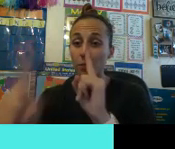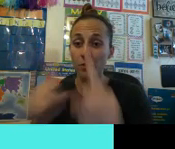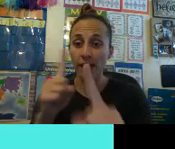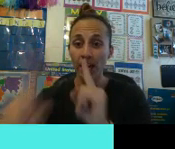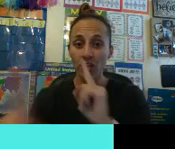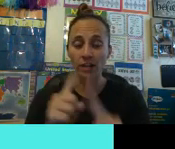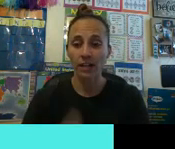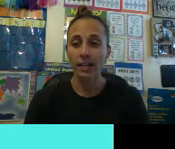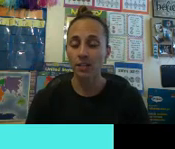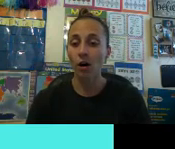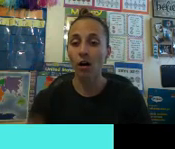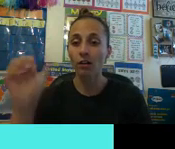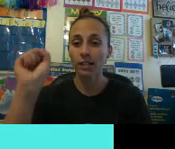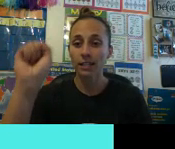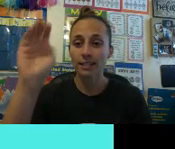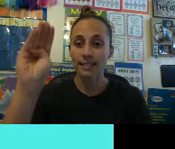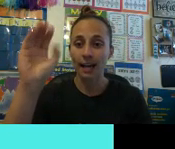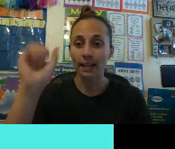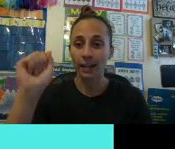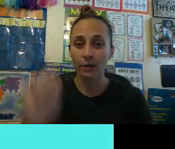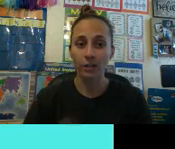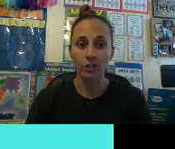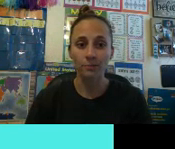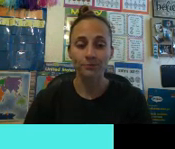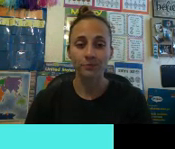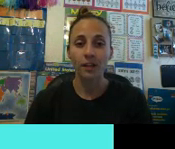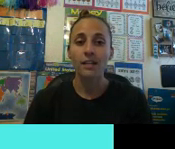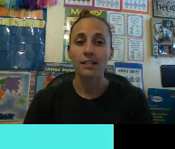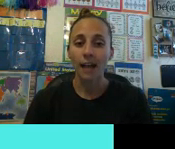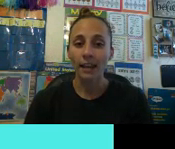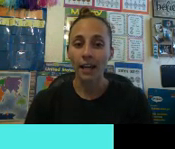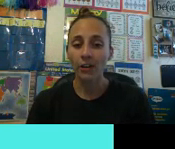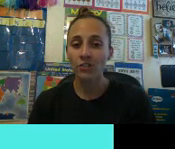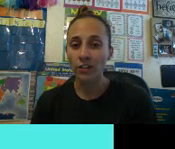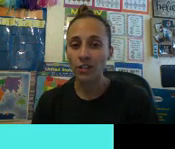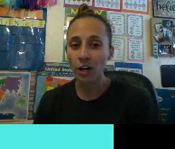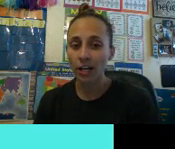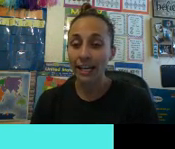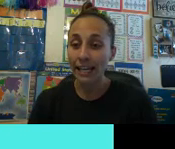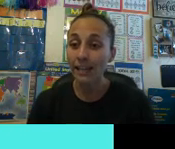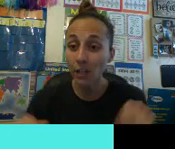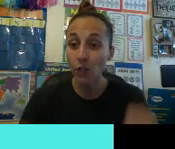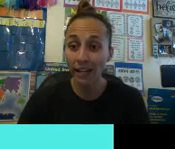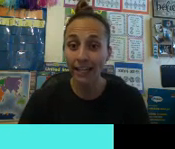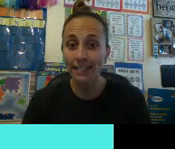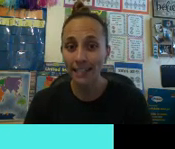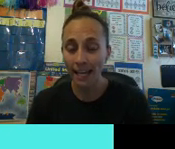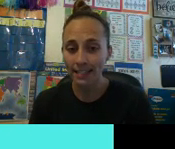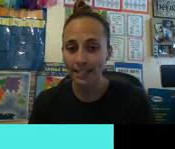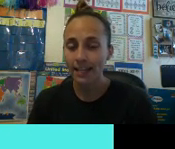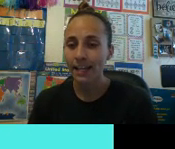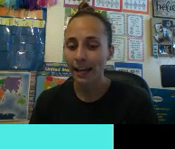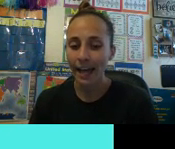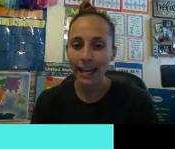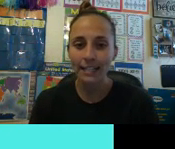of communication is called sign language. Sign language first started in the United